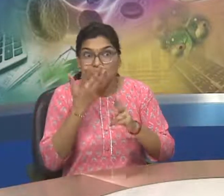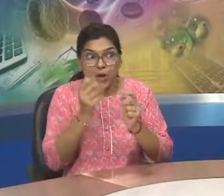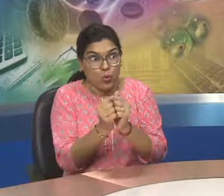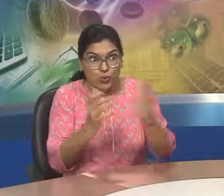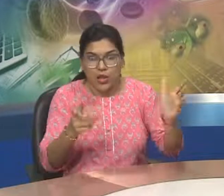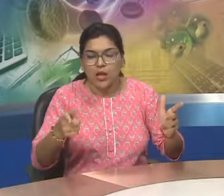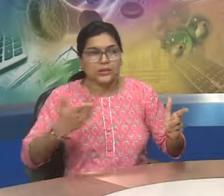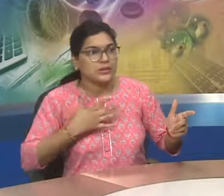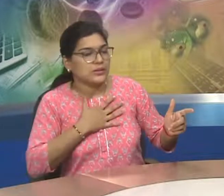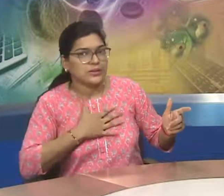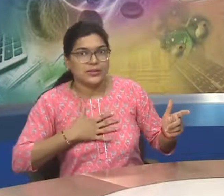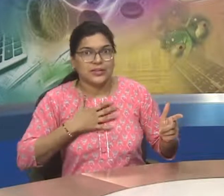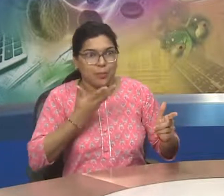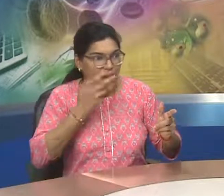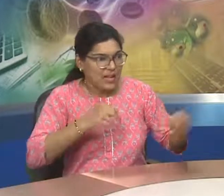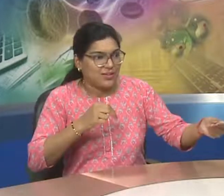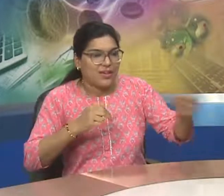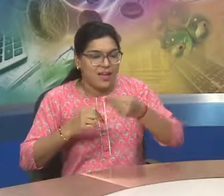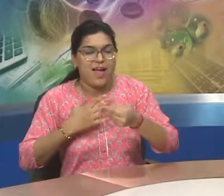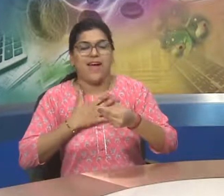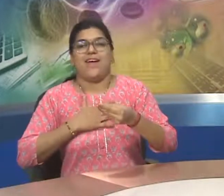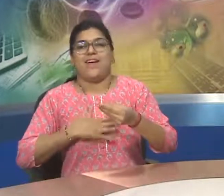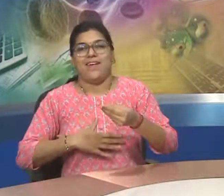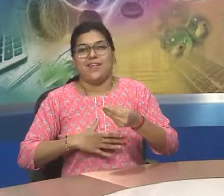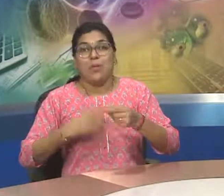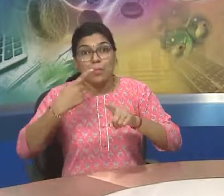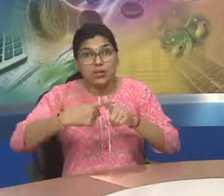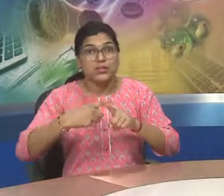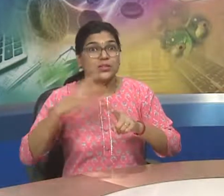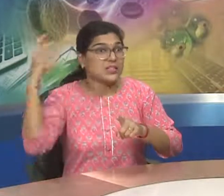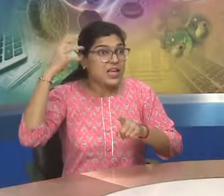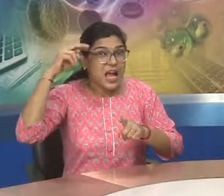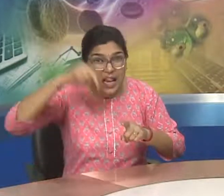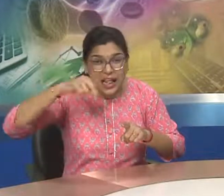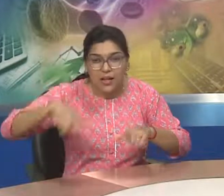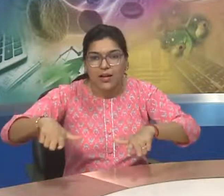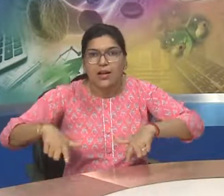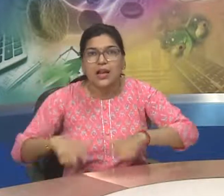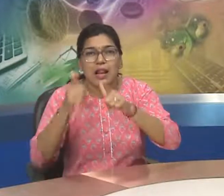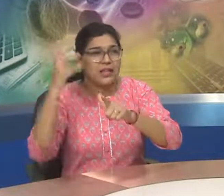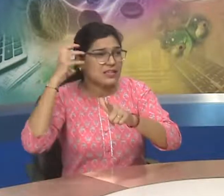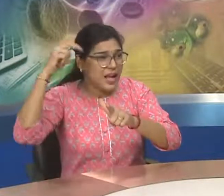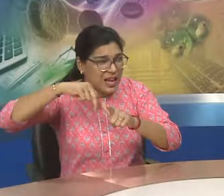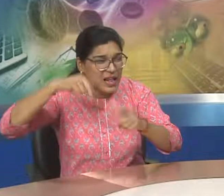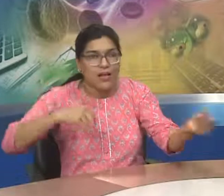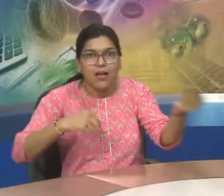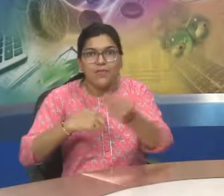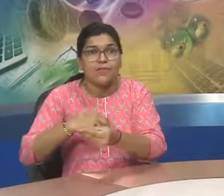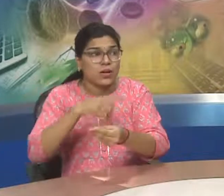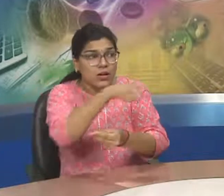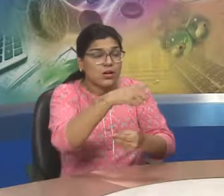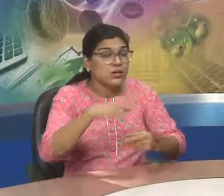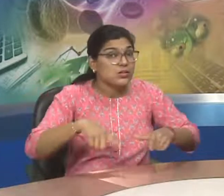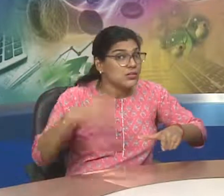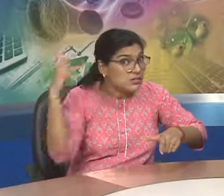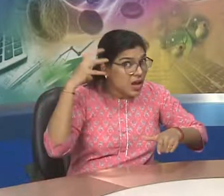They all are interdependent on each other for the survival